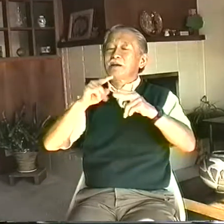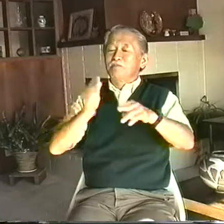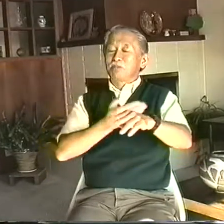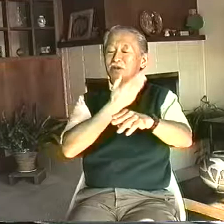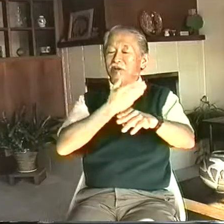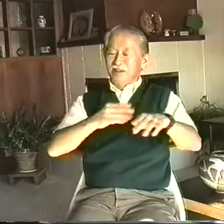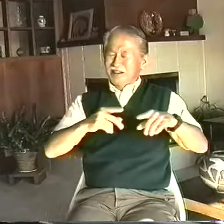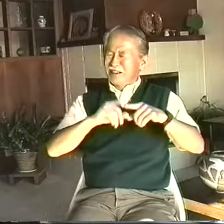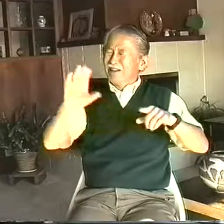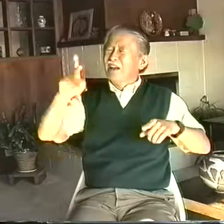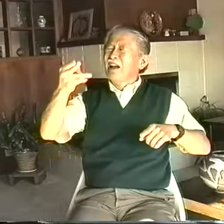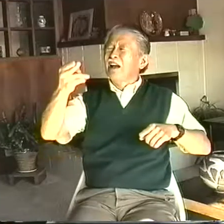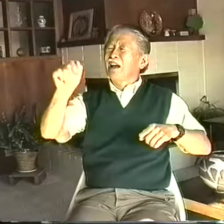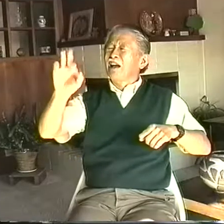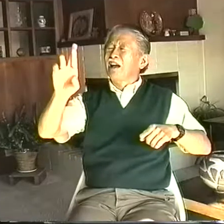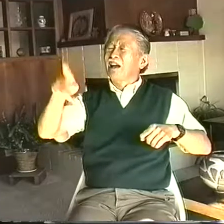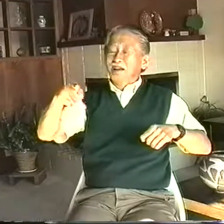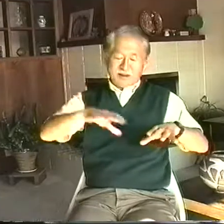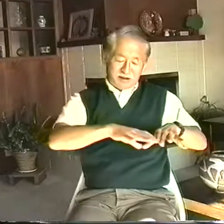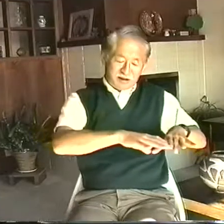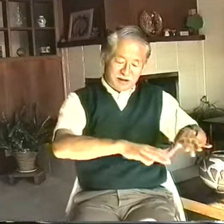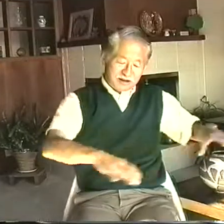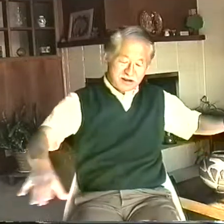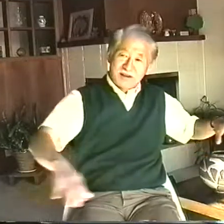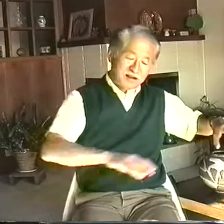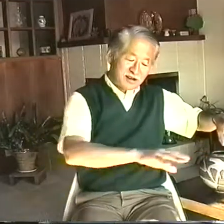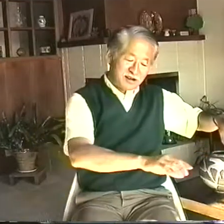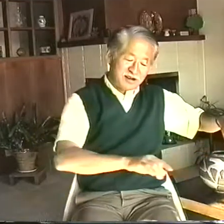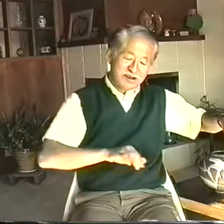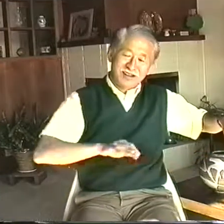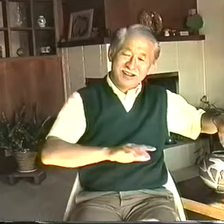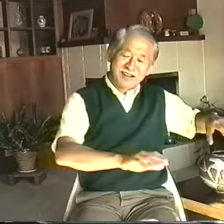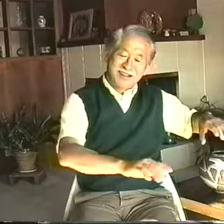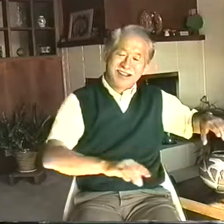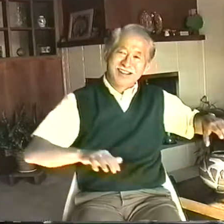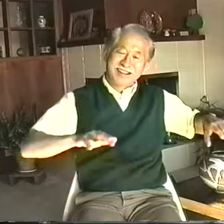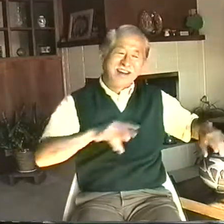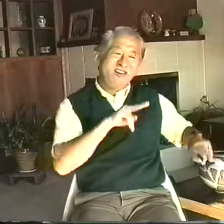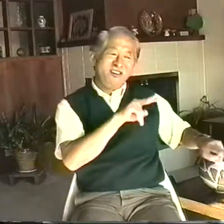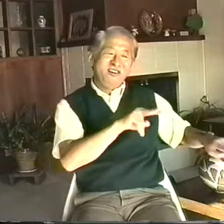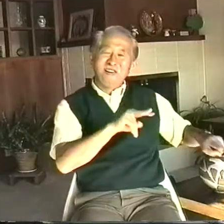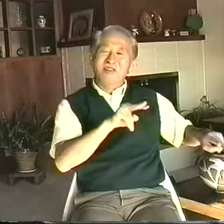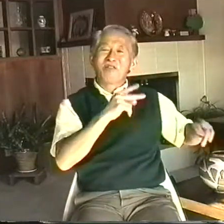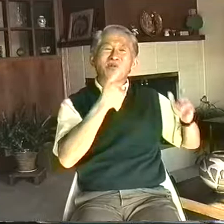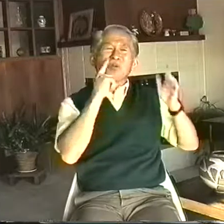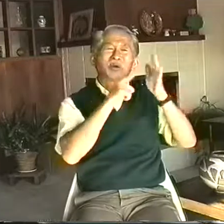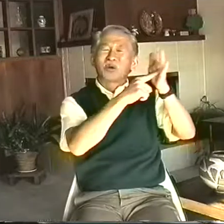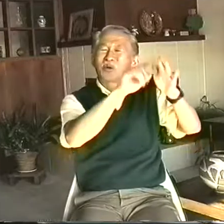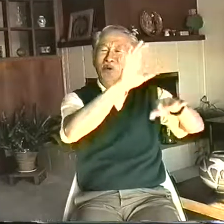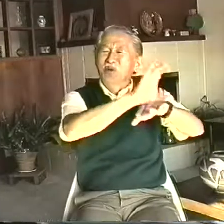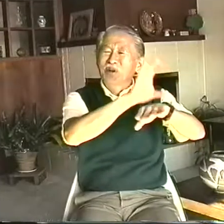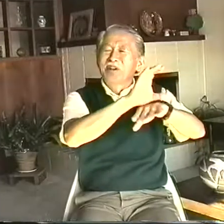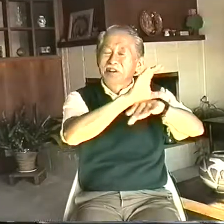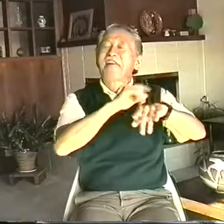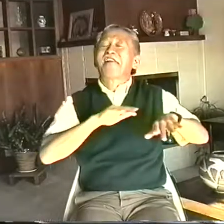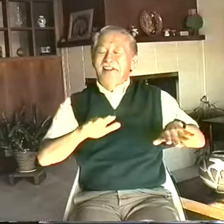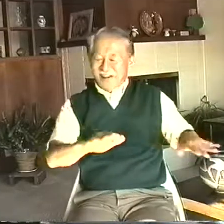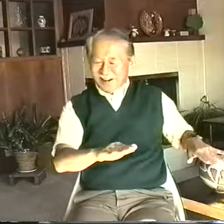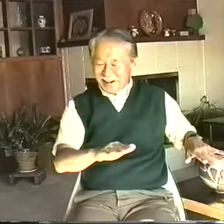remember watching my mother play the koto. The koto is a musical instrument similar to a harp, and I used to enjoy watching